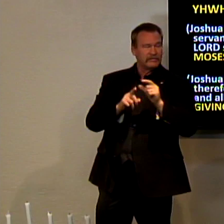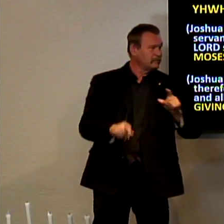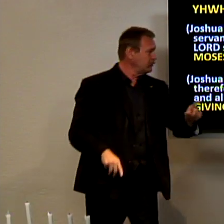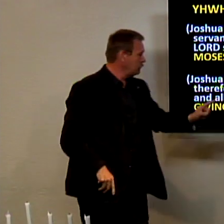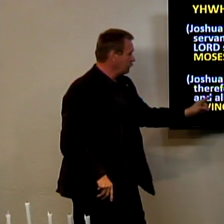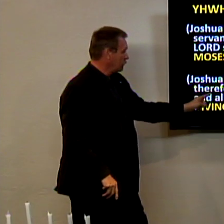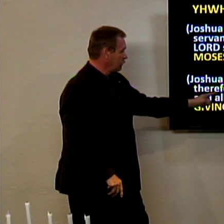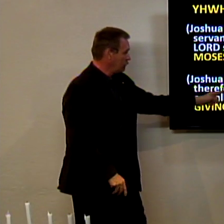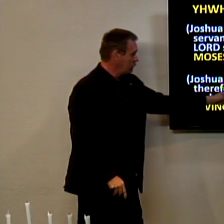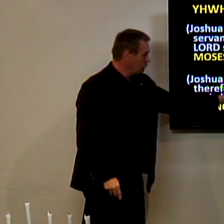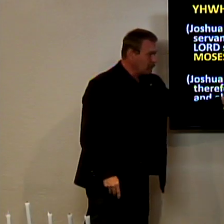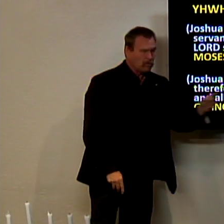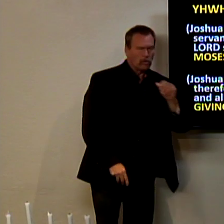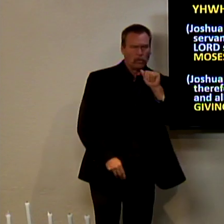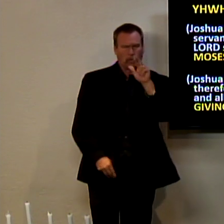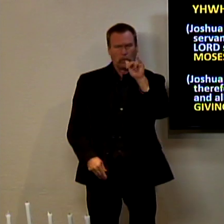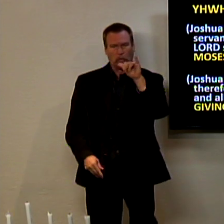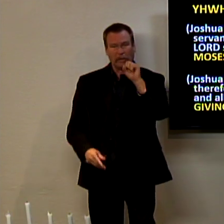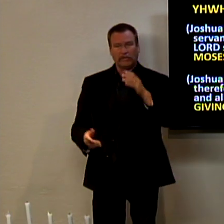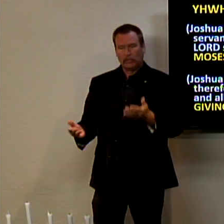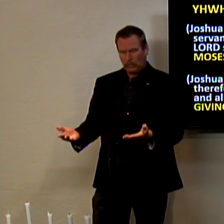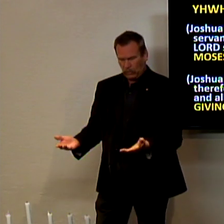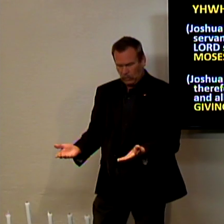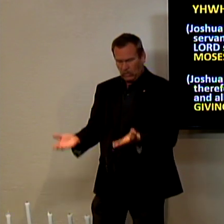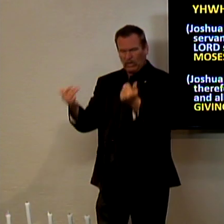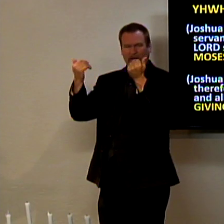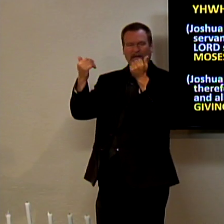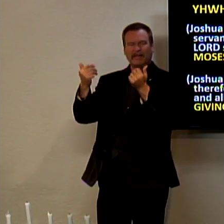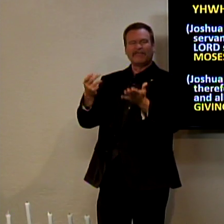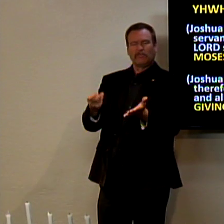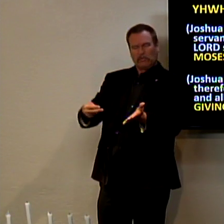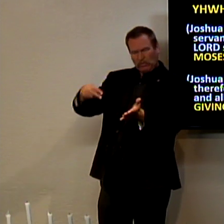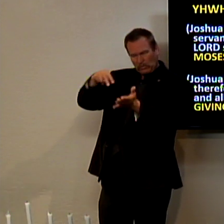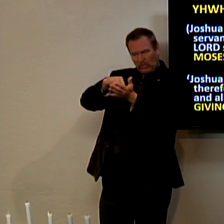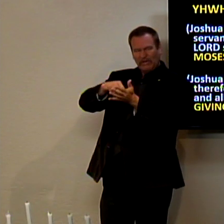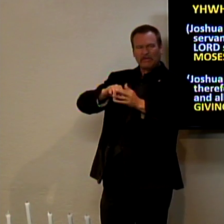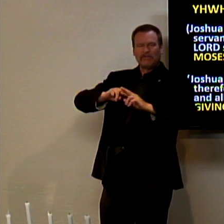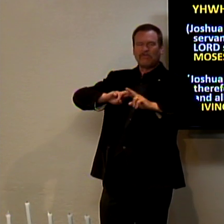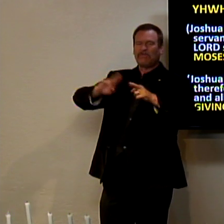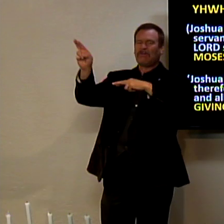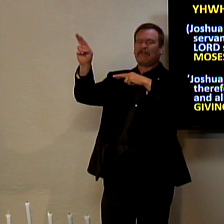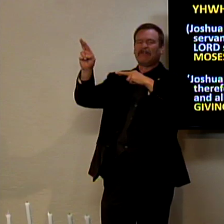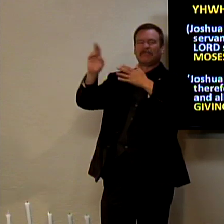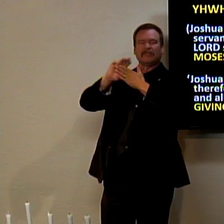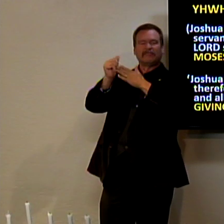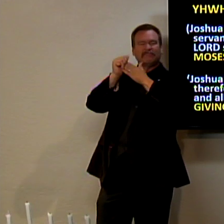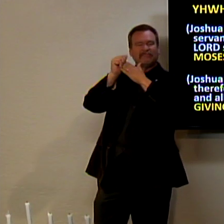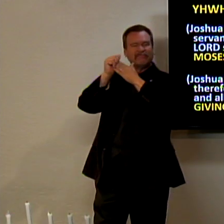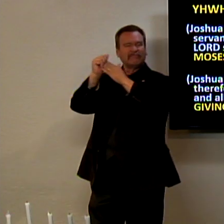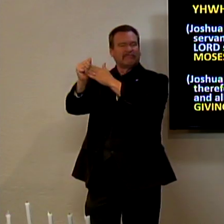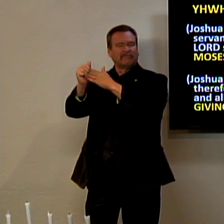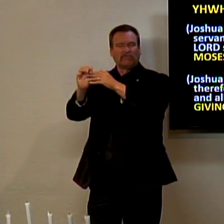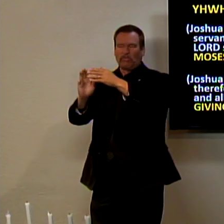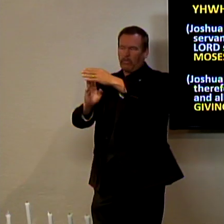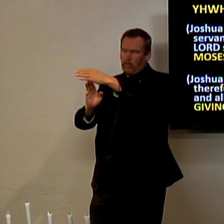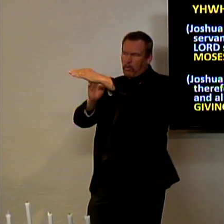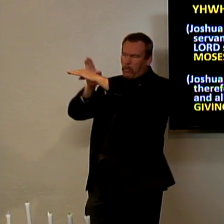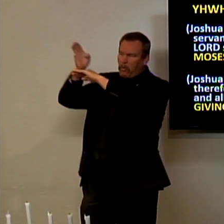And he said, and God said to him, therefore arise, meaning, come, get up, be ready.